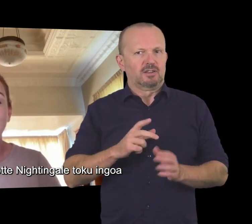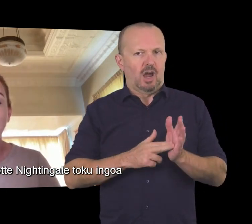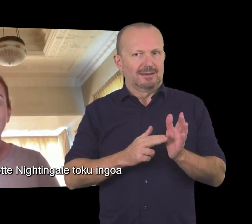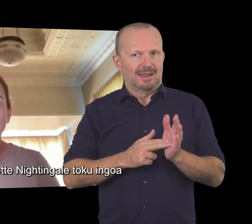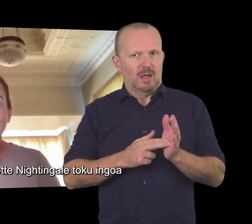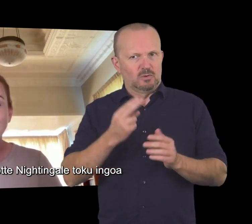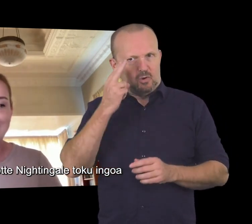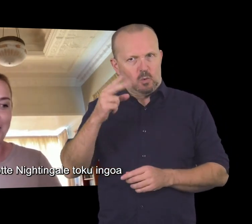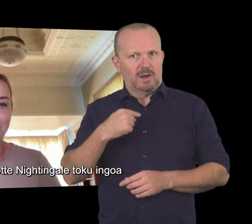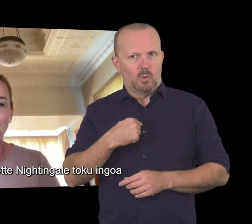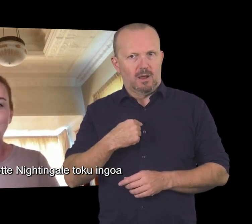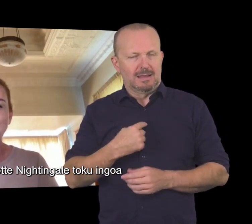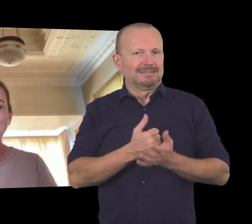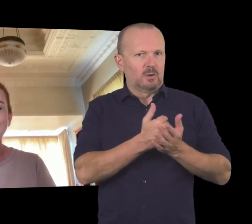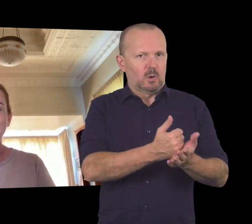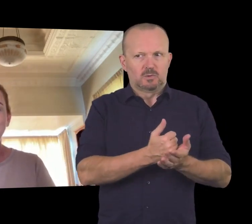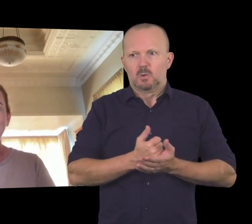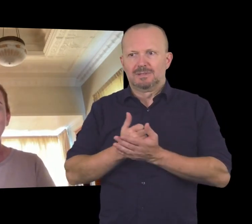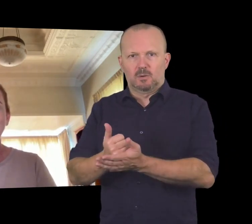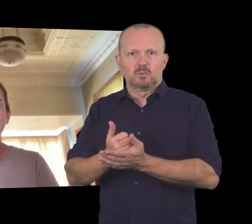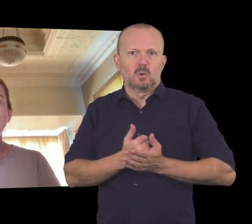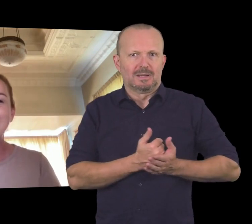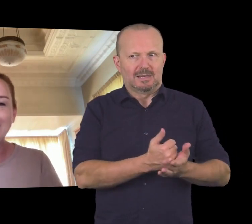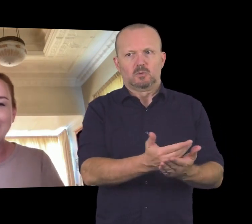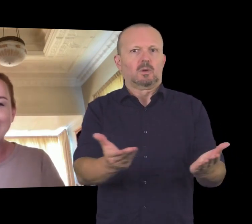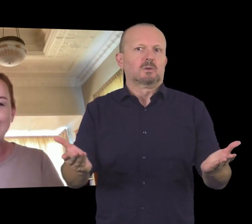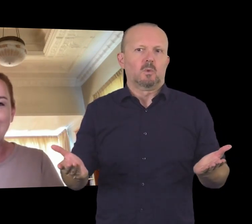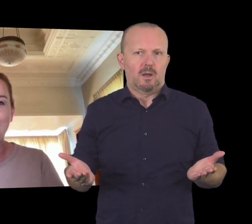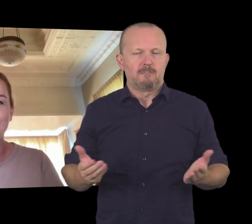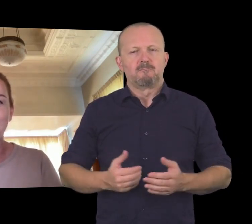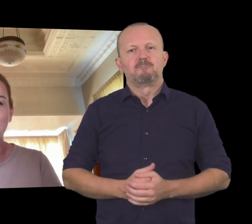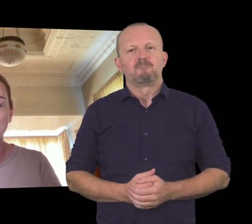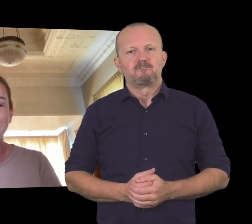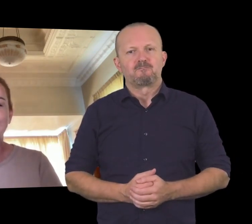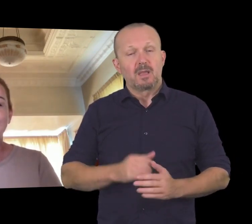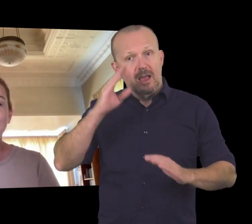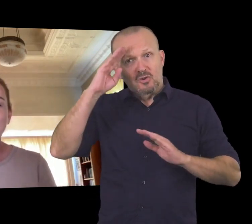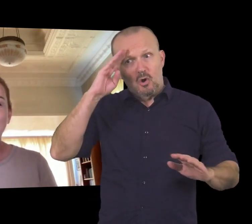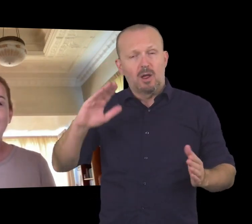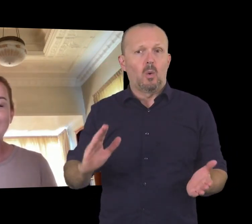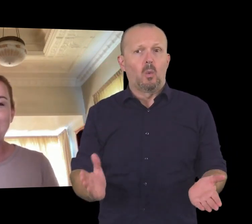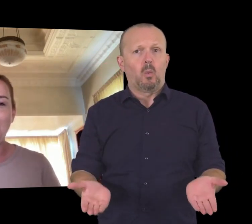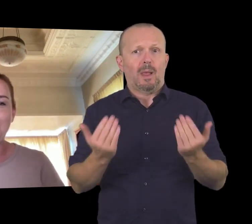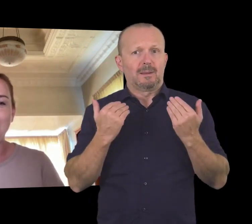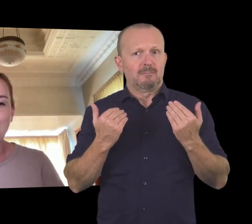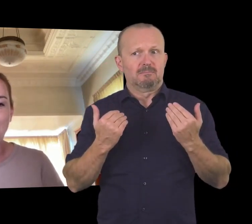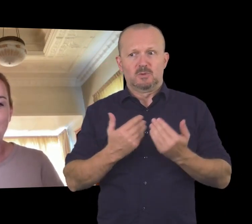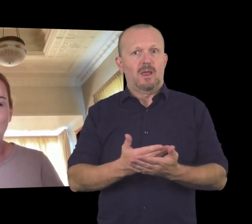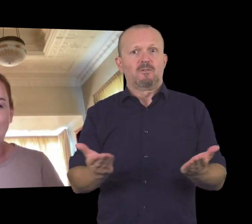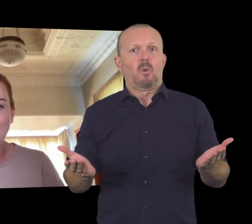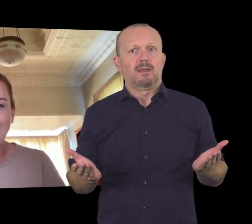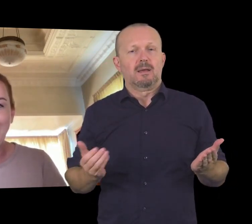toku ingoa. Tēnā koutou, tēnā koutou, tēnā tātou katoa. Kia ora, haere mai,